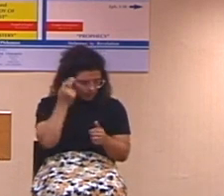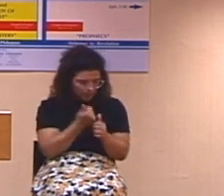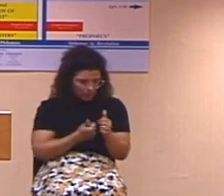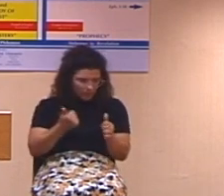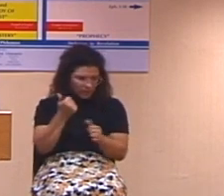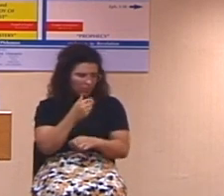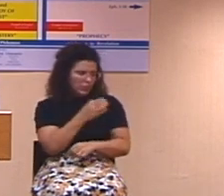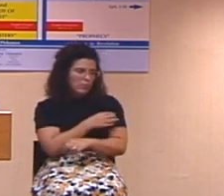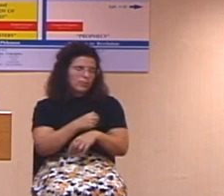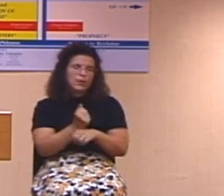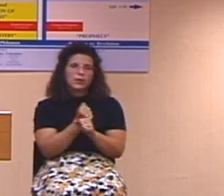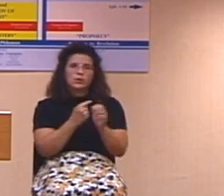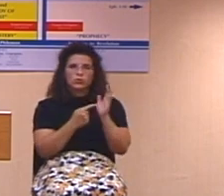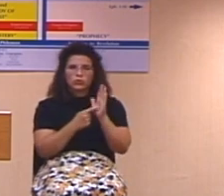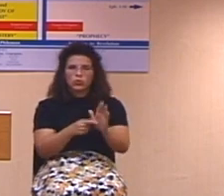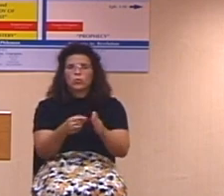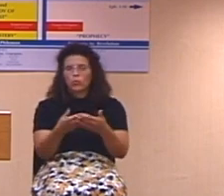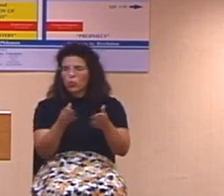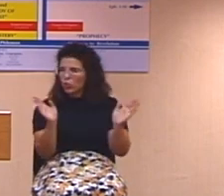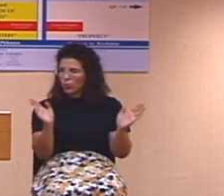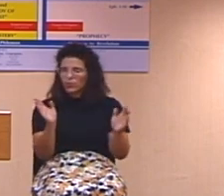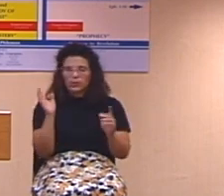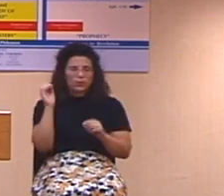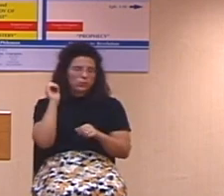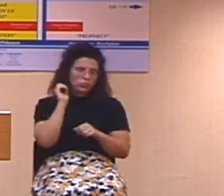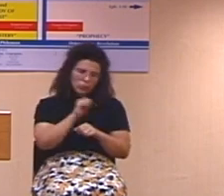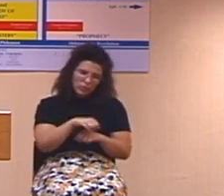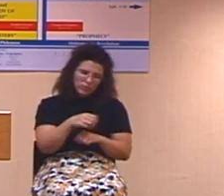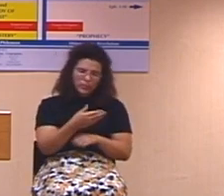over them in it.